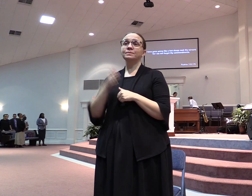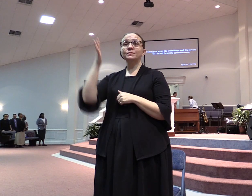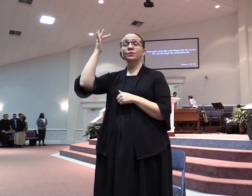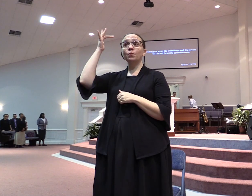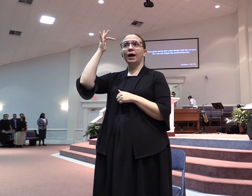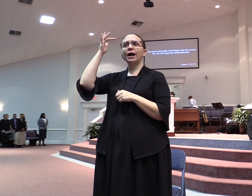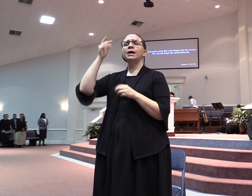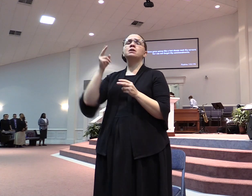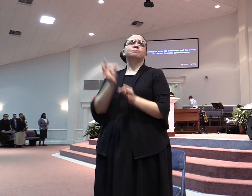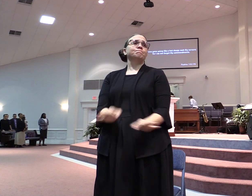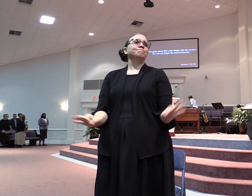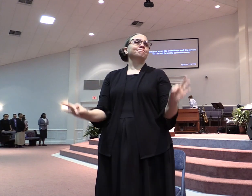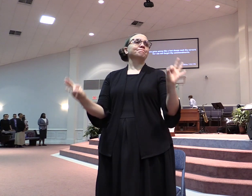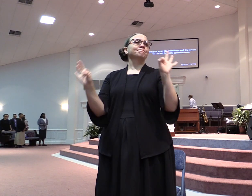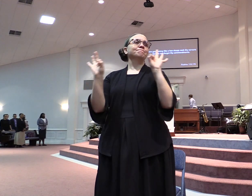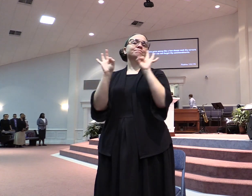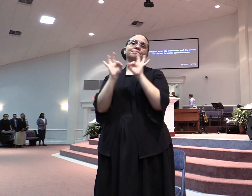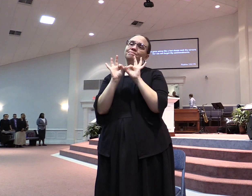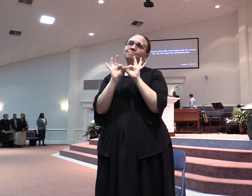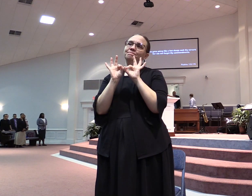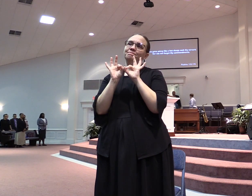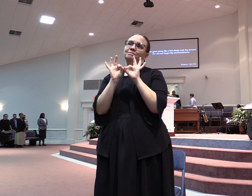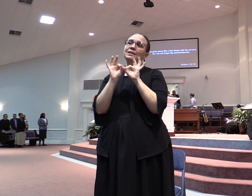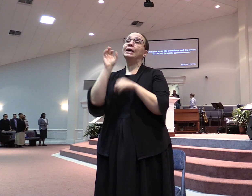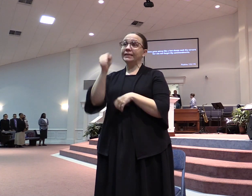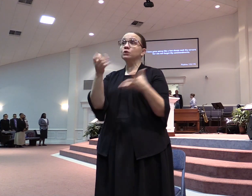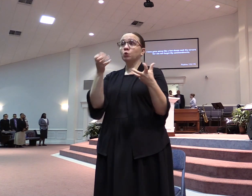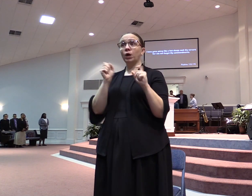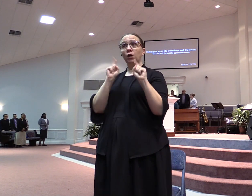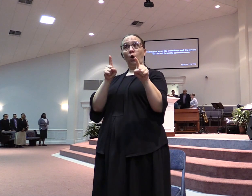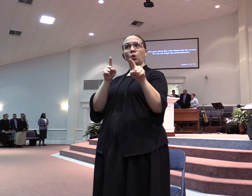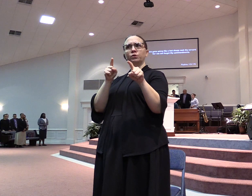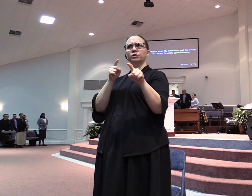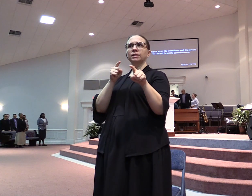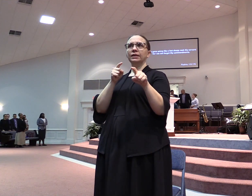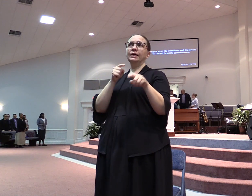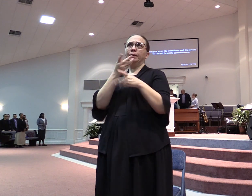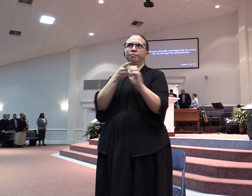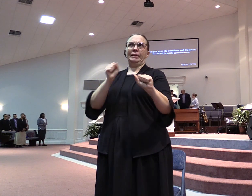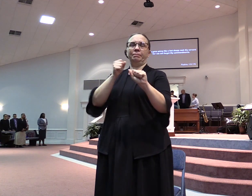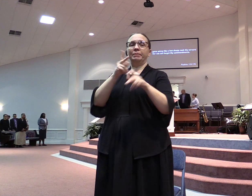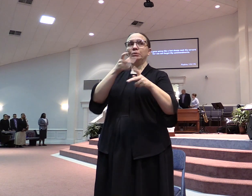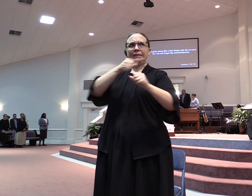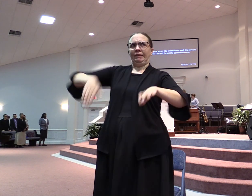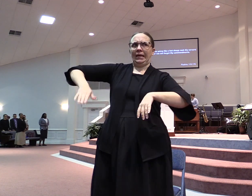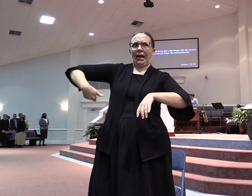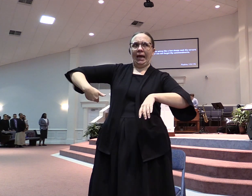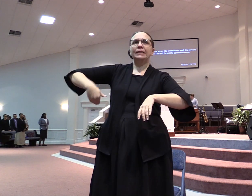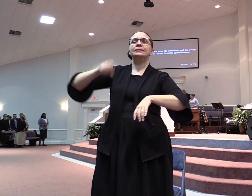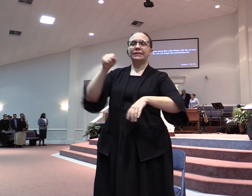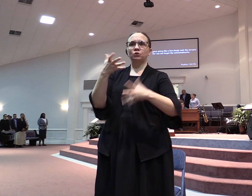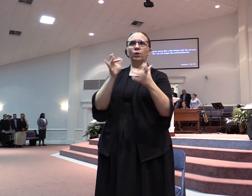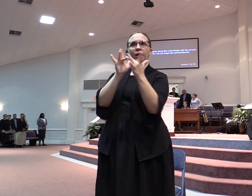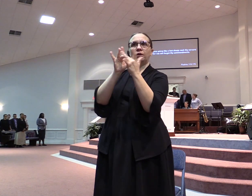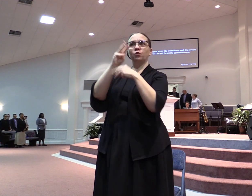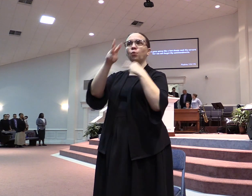Because there's value. Right. Yes, we want to go to the Gentiles, and yes, we want to go into Samaria, and yes, we want to